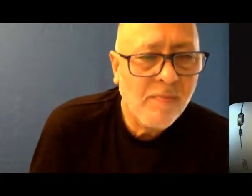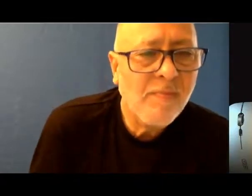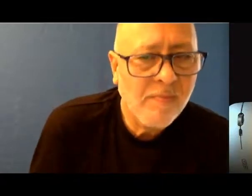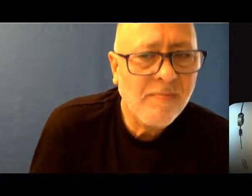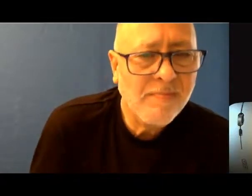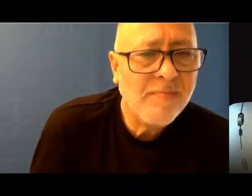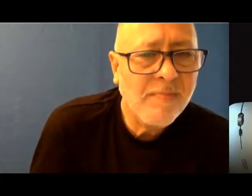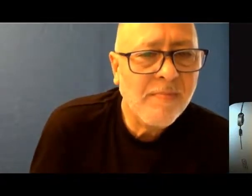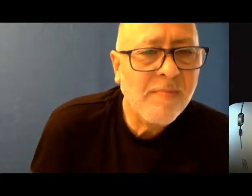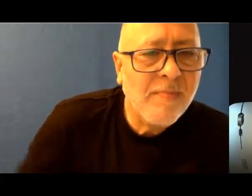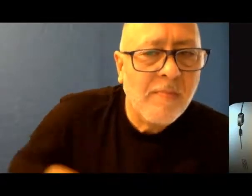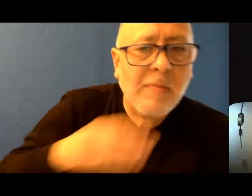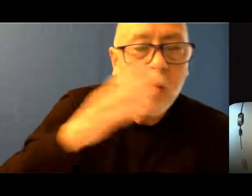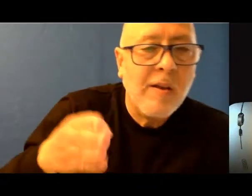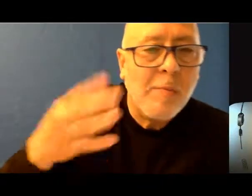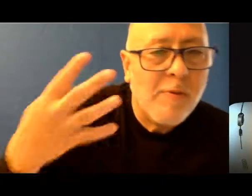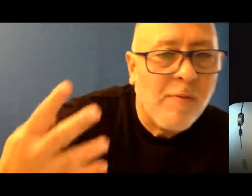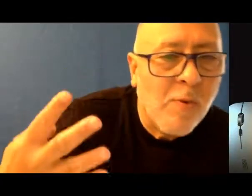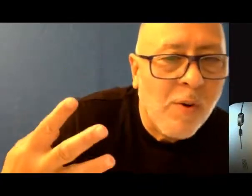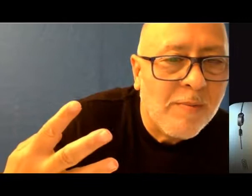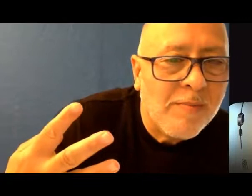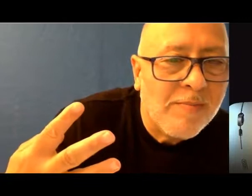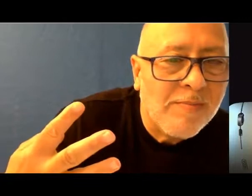Okay, number 4, let's look at that expression.